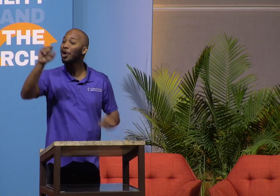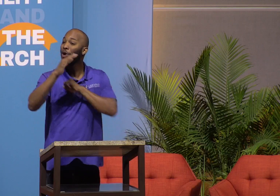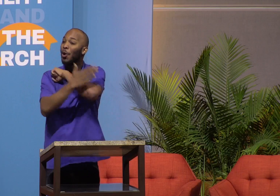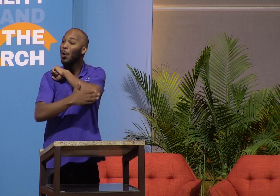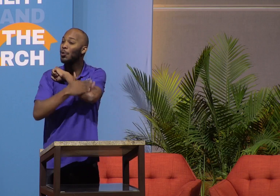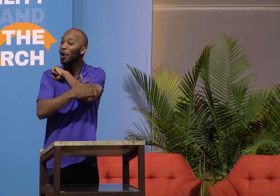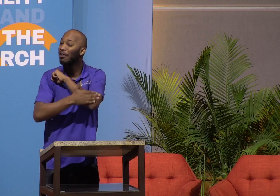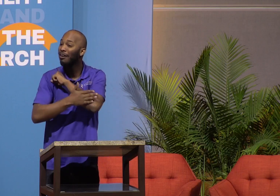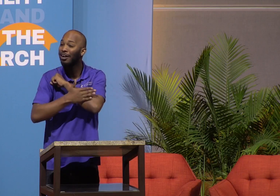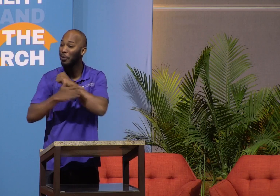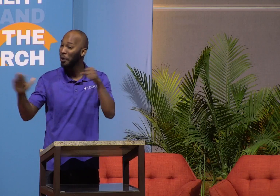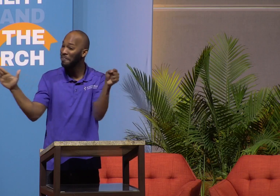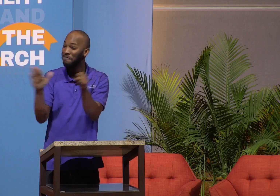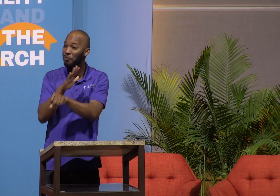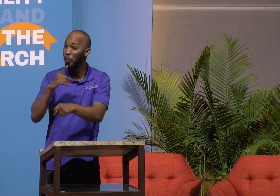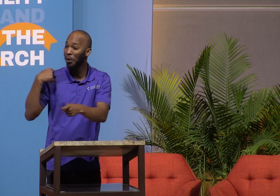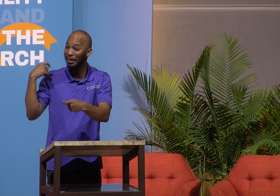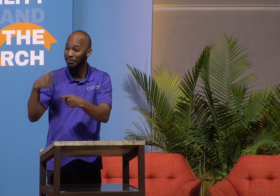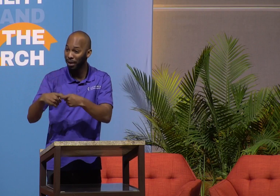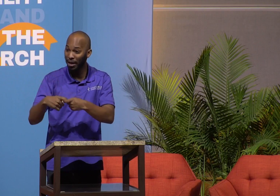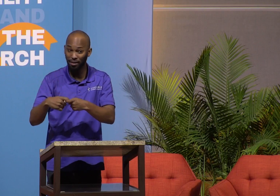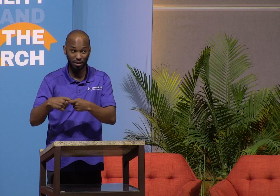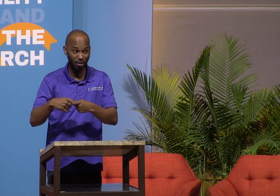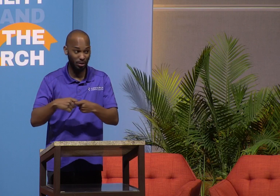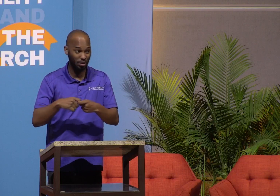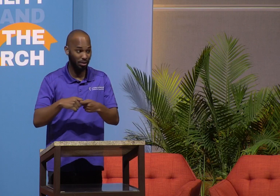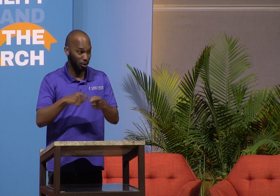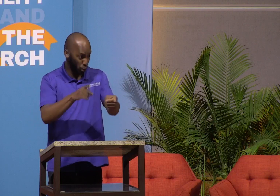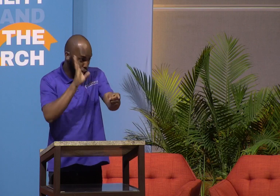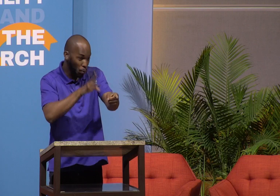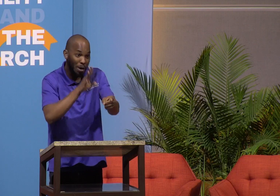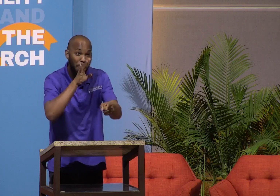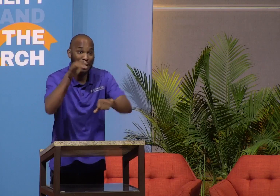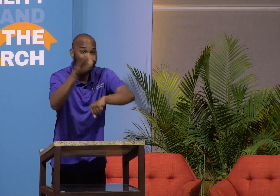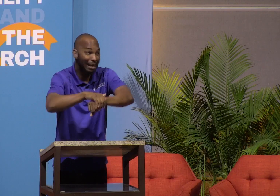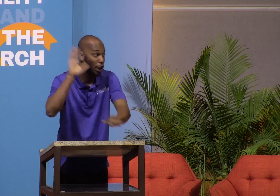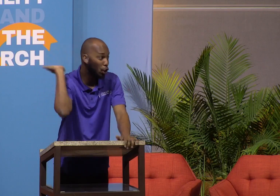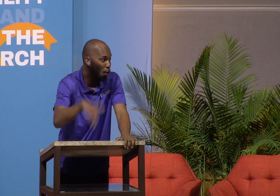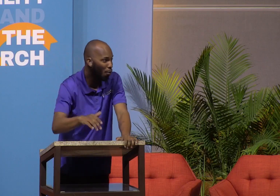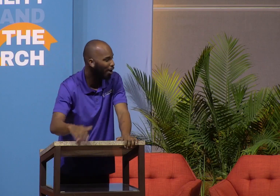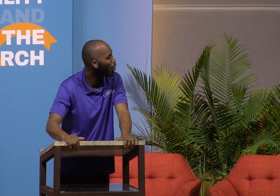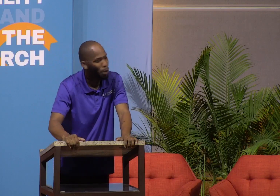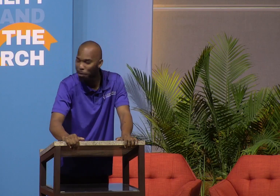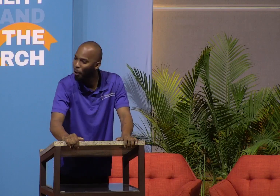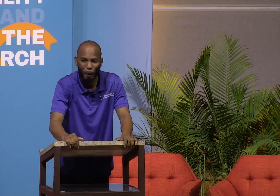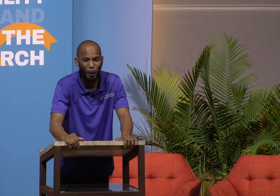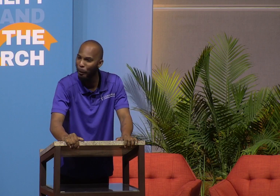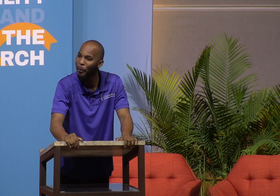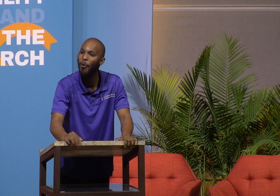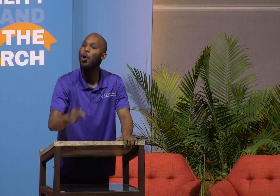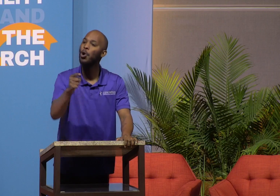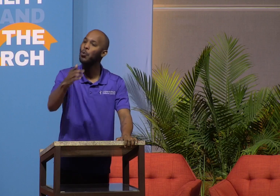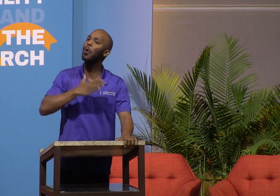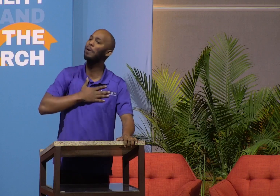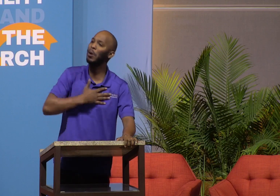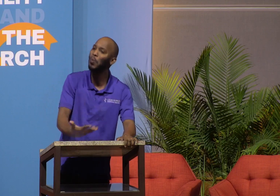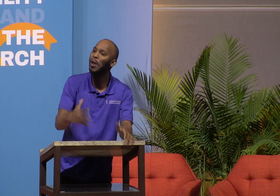ministry aspect. Maybe attending a different country. Maybe you speak English and you're attending a country that